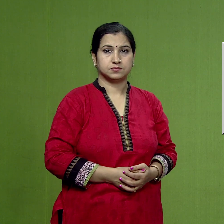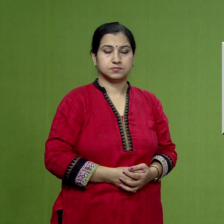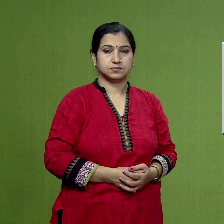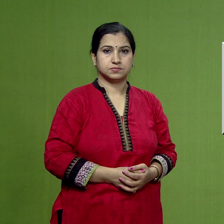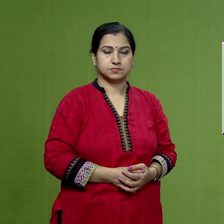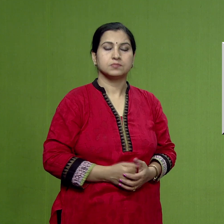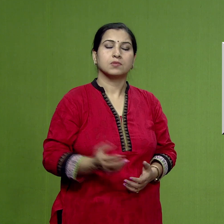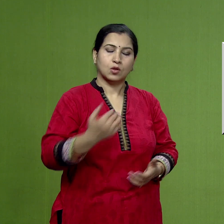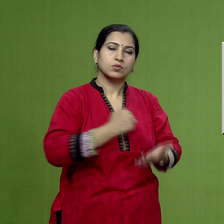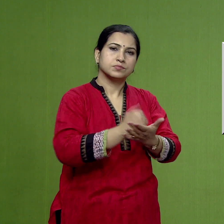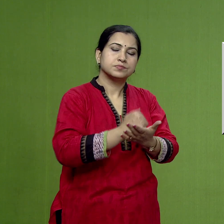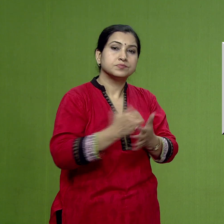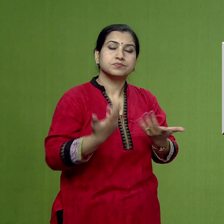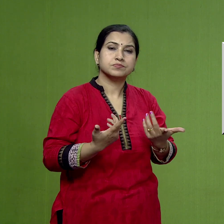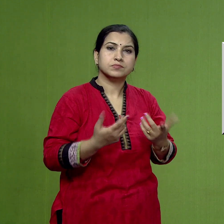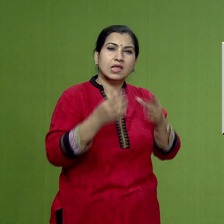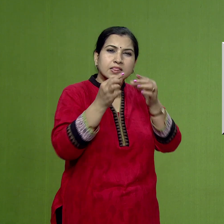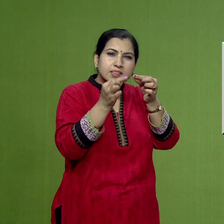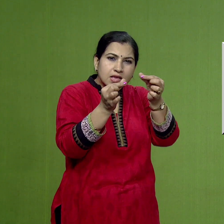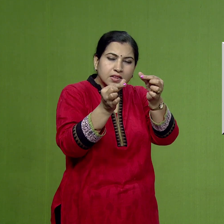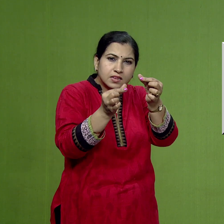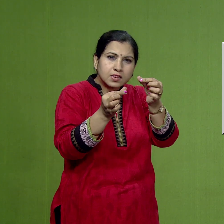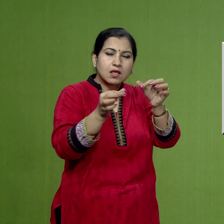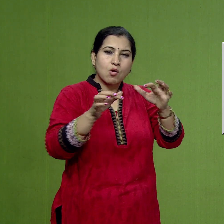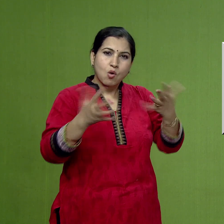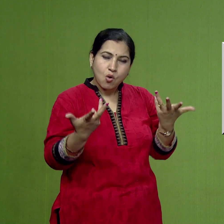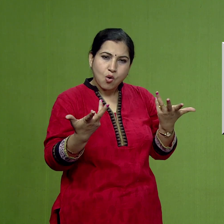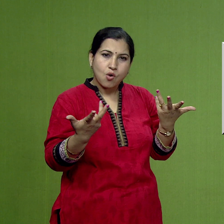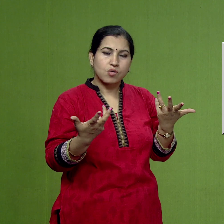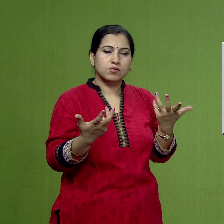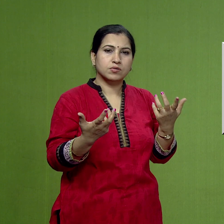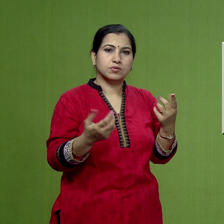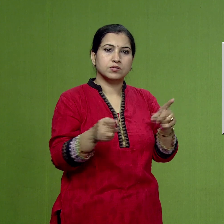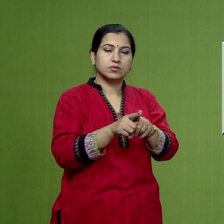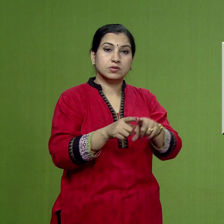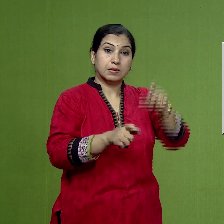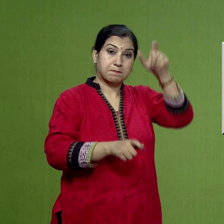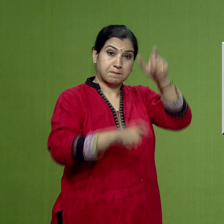Let us prepare a list of thinly or sparsely populated,